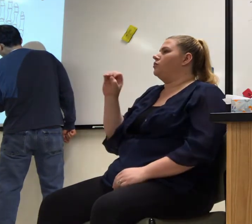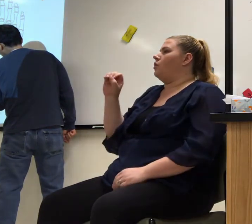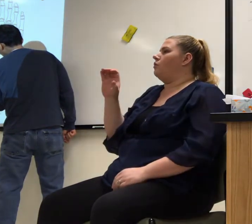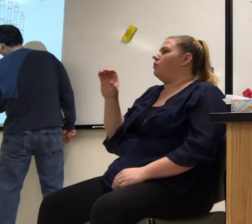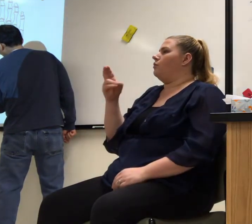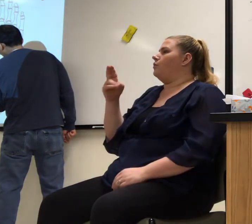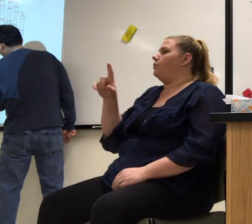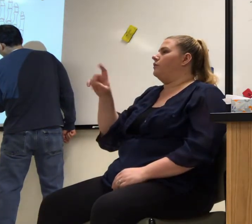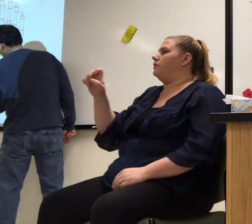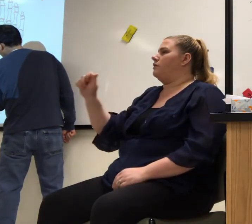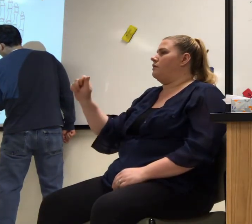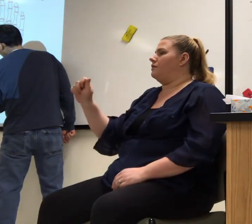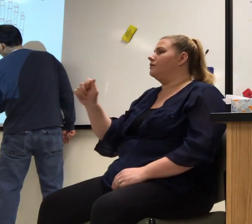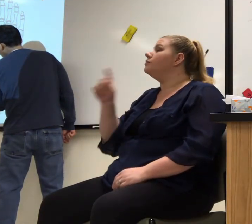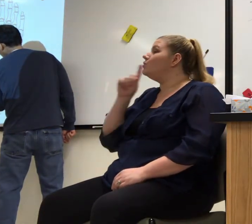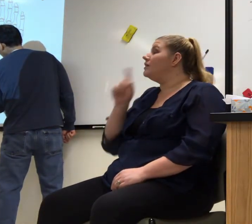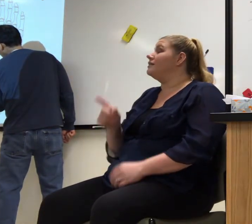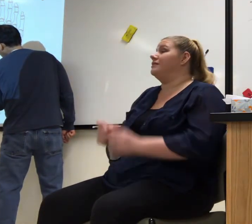It's most of the bone.